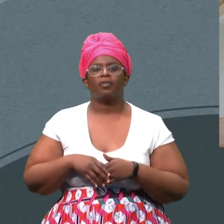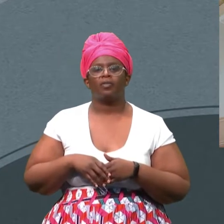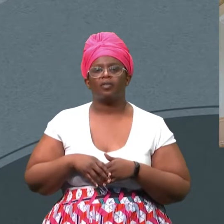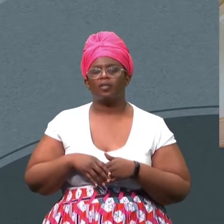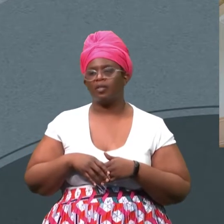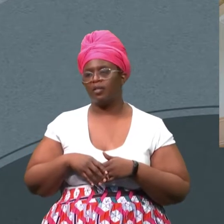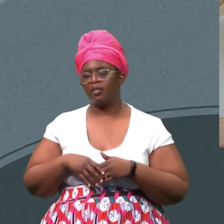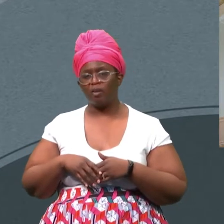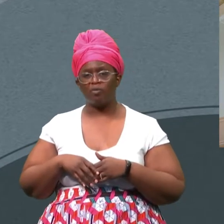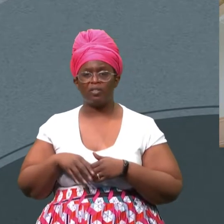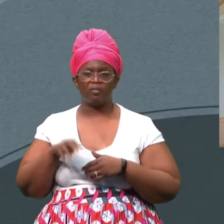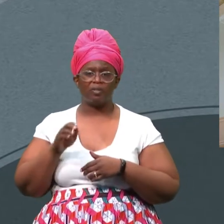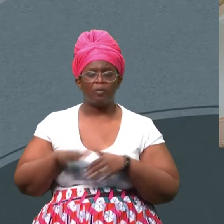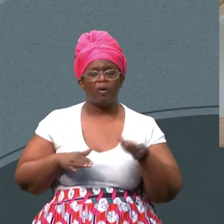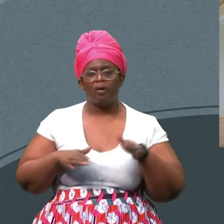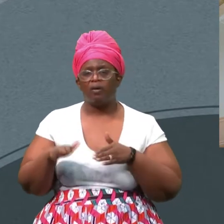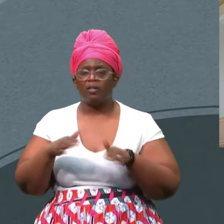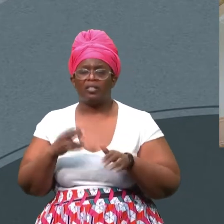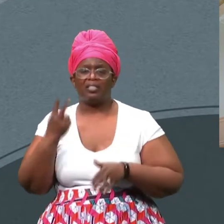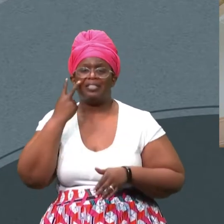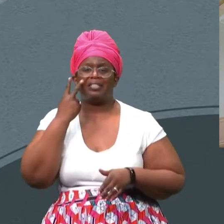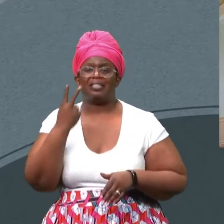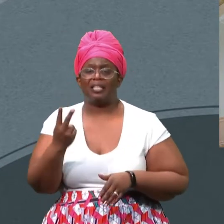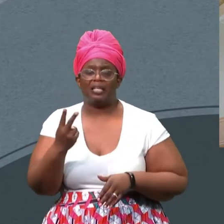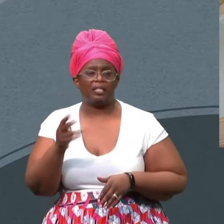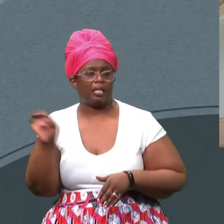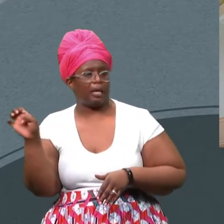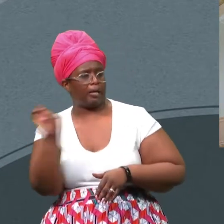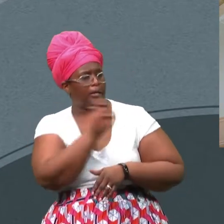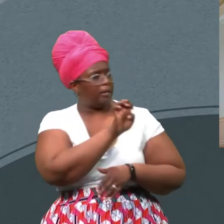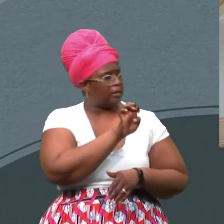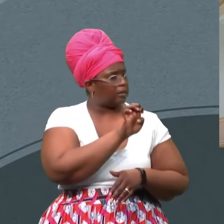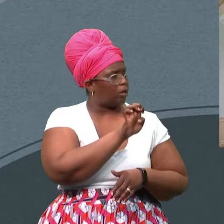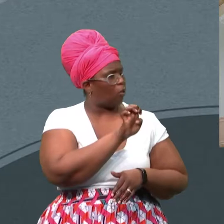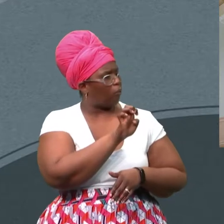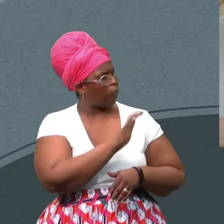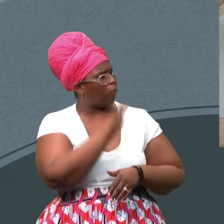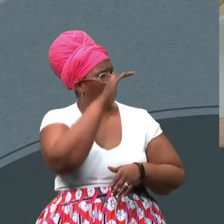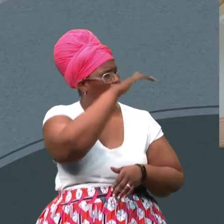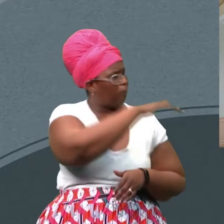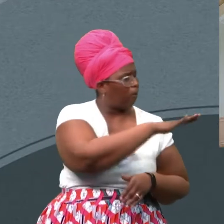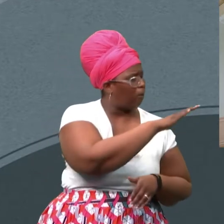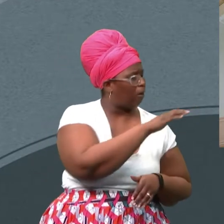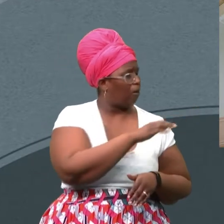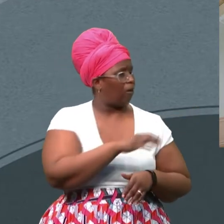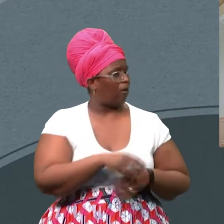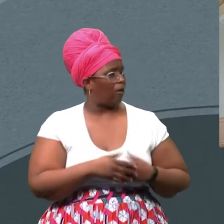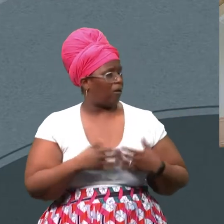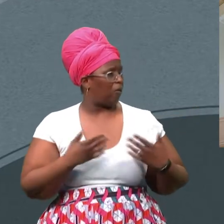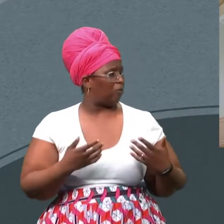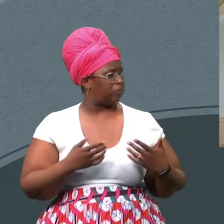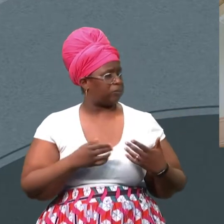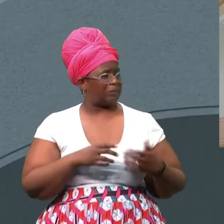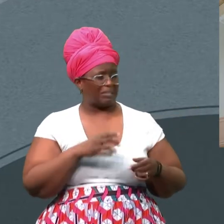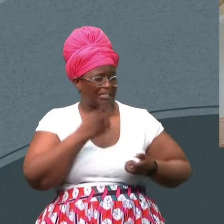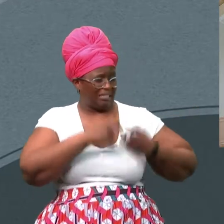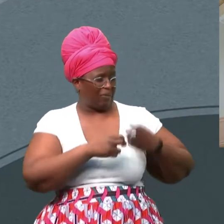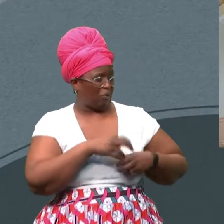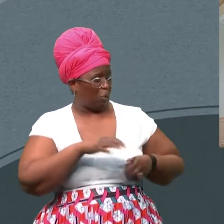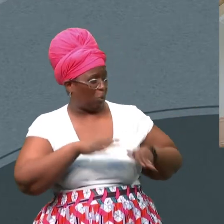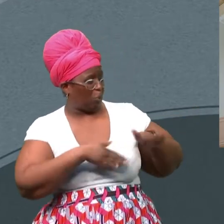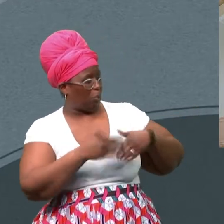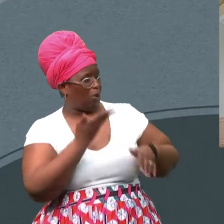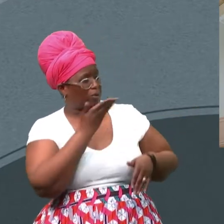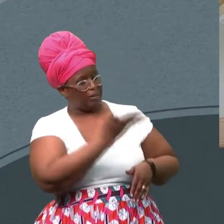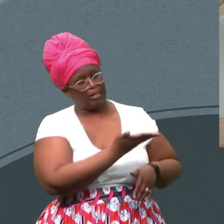country, she sees the eastern slopes that are impassable to a desert, that are impassable desert. And she